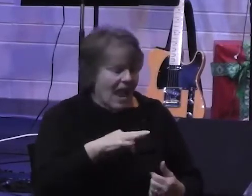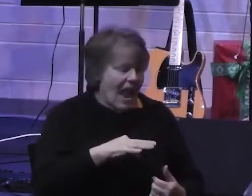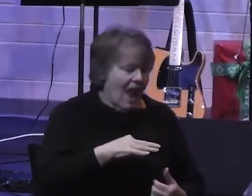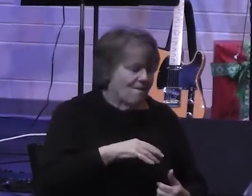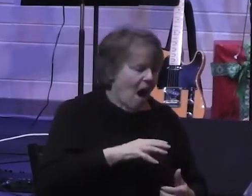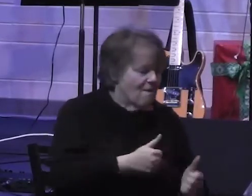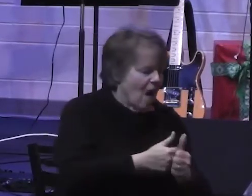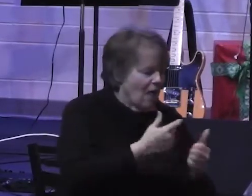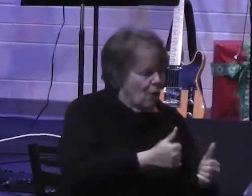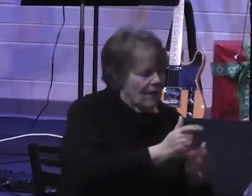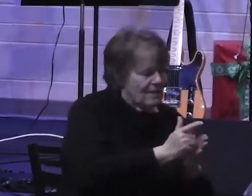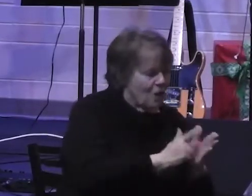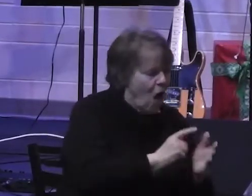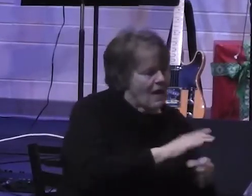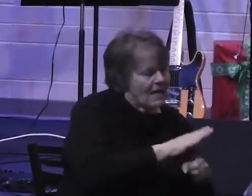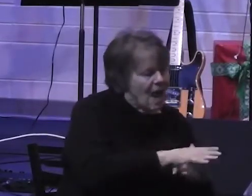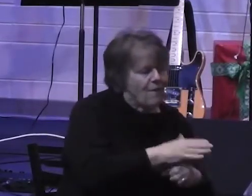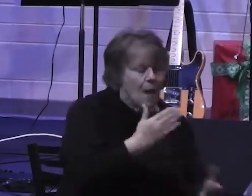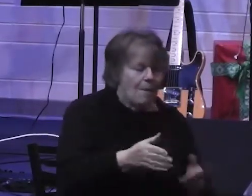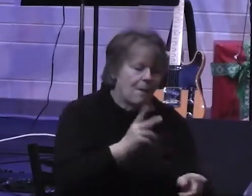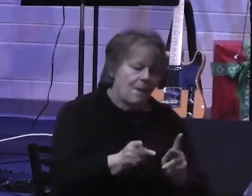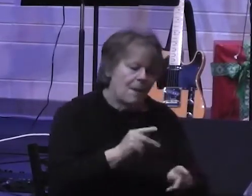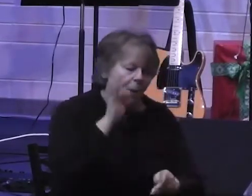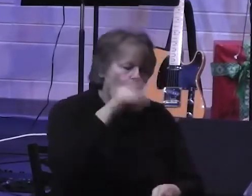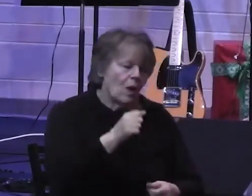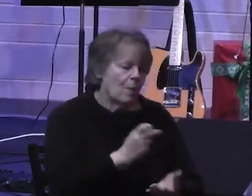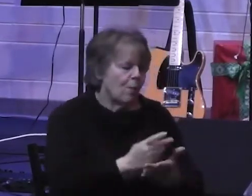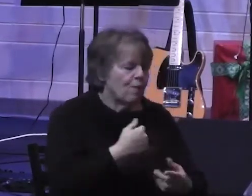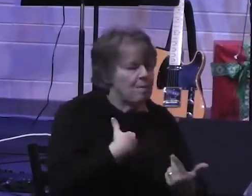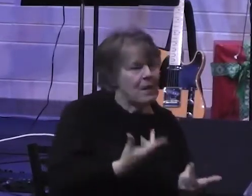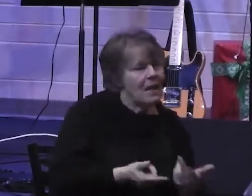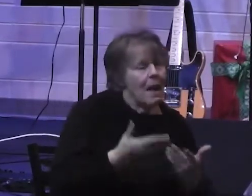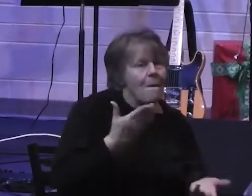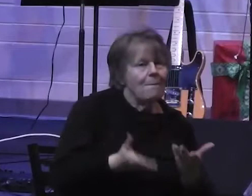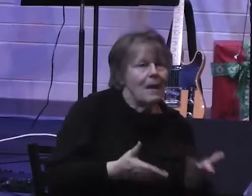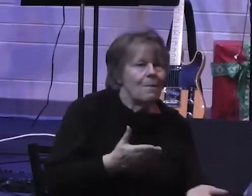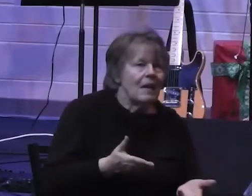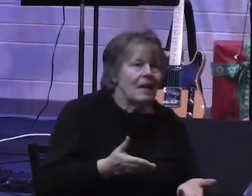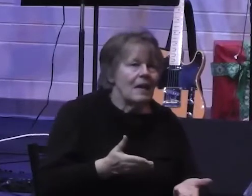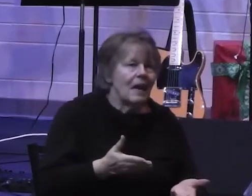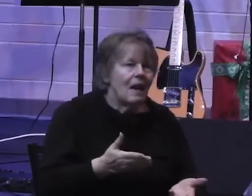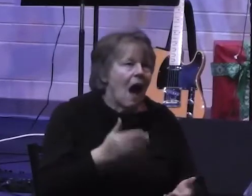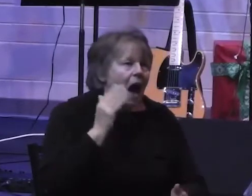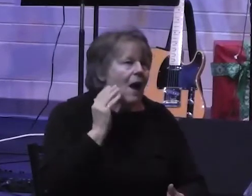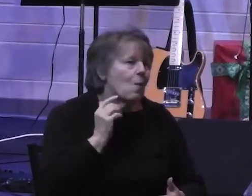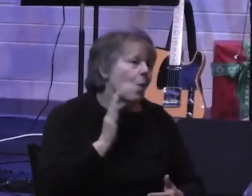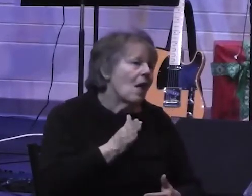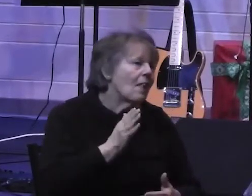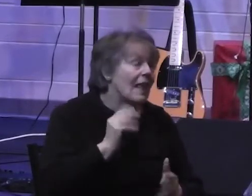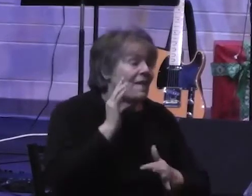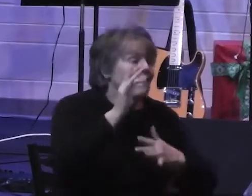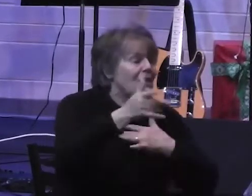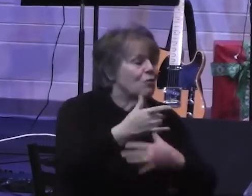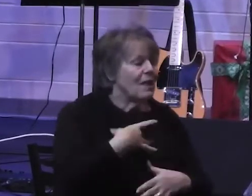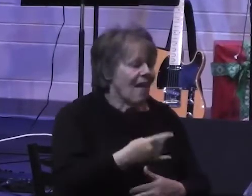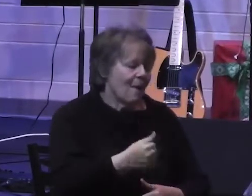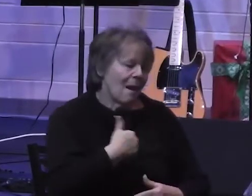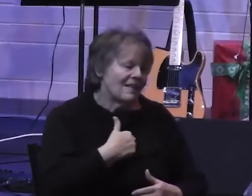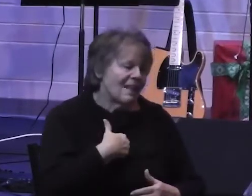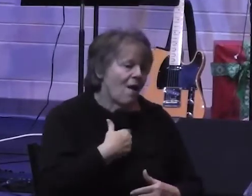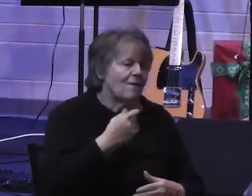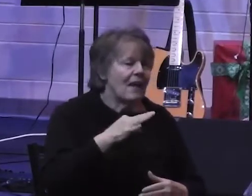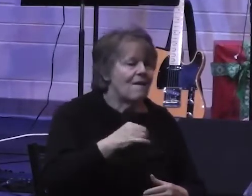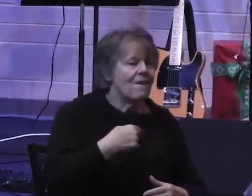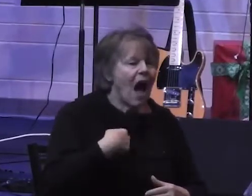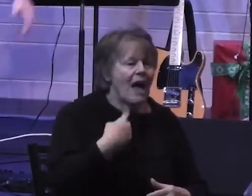maybe other people will like me. Maybe I'll get the approval I need. Maybe God will like me. Heck, maybe I'll actually eventually like myself if I just,